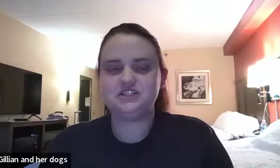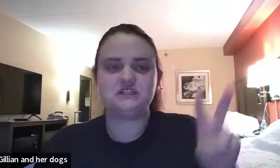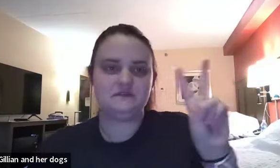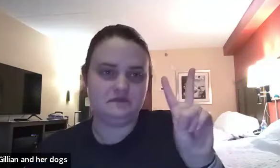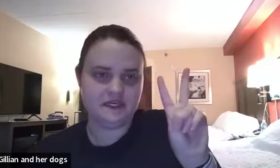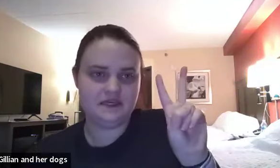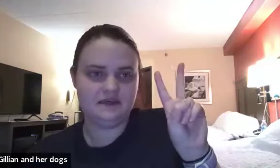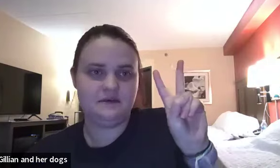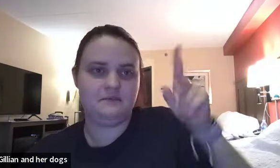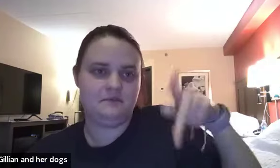just VP.